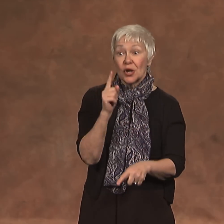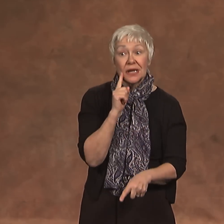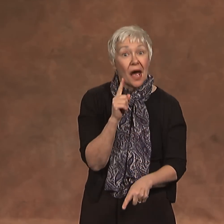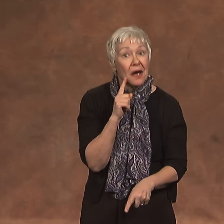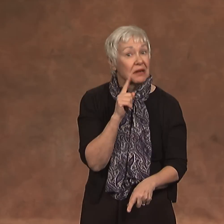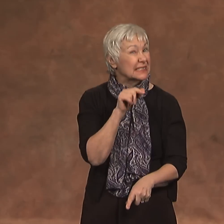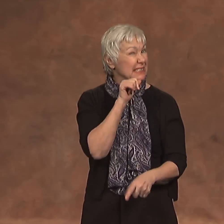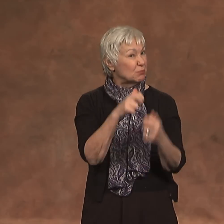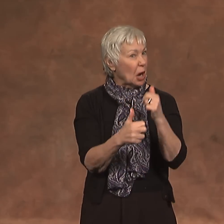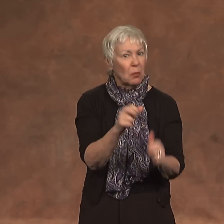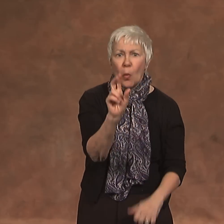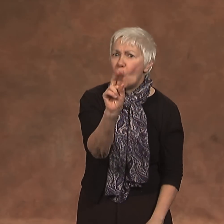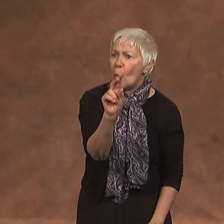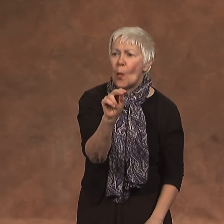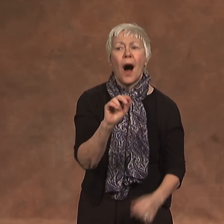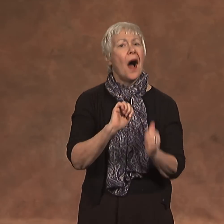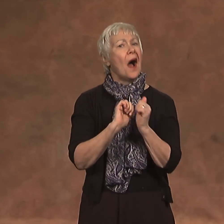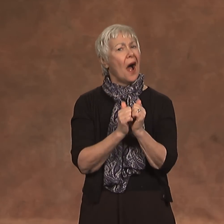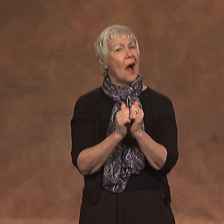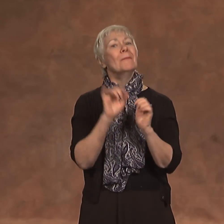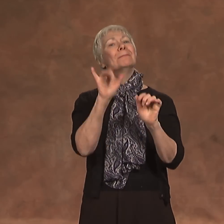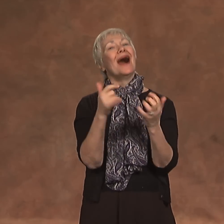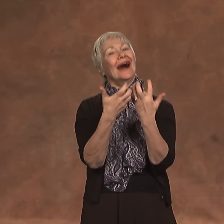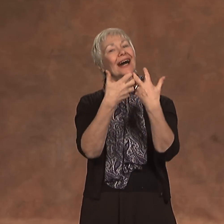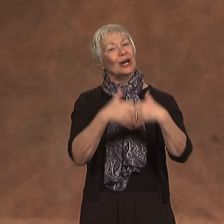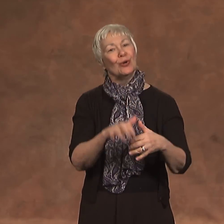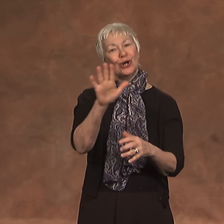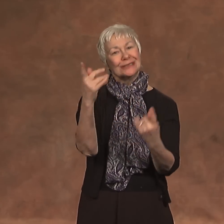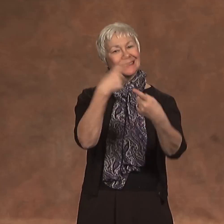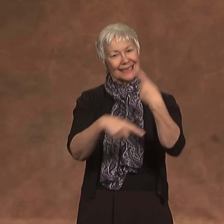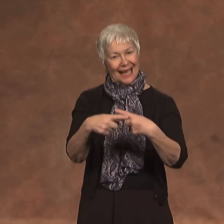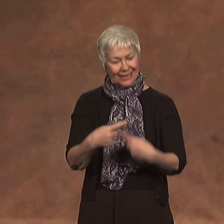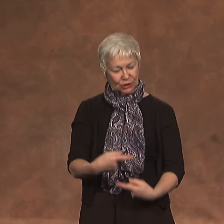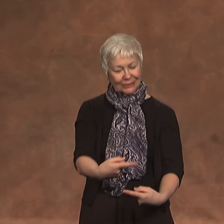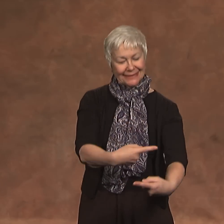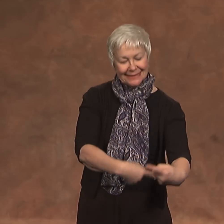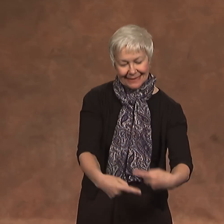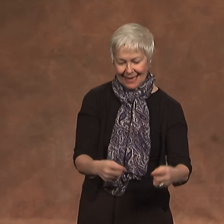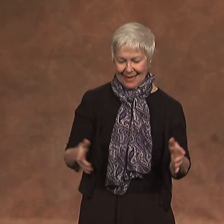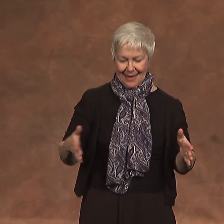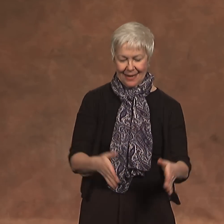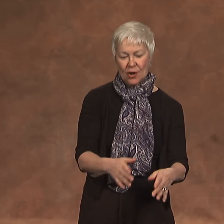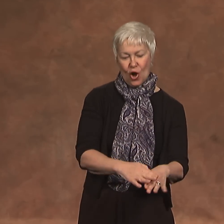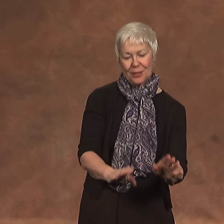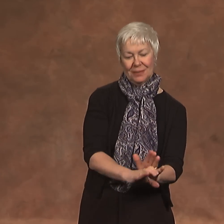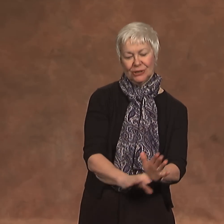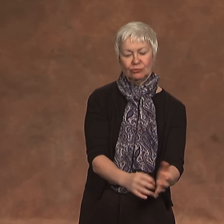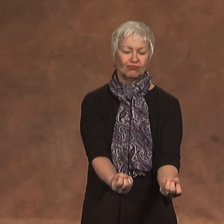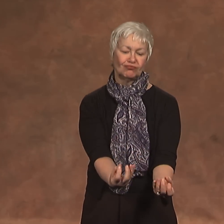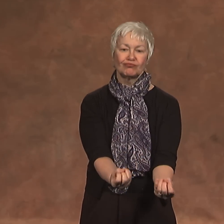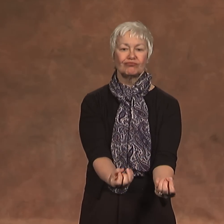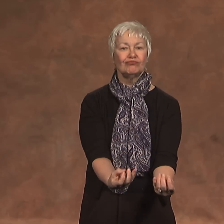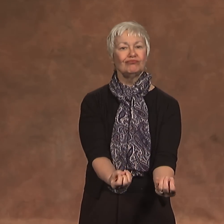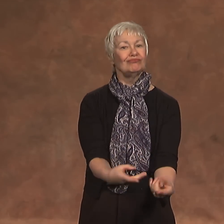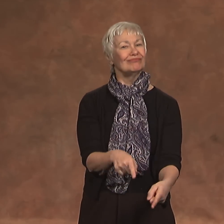deaf children, you can also do the same thing by integrating the signing with the text in the printed